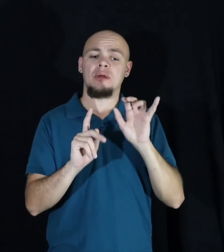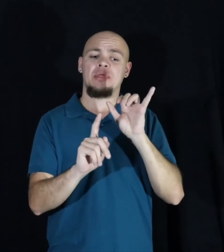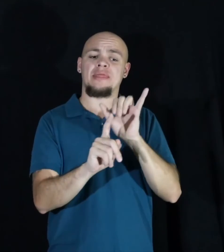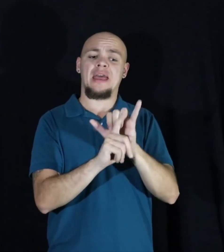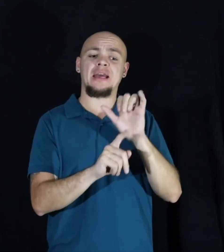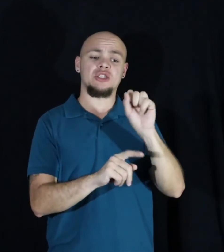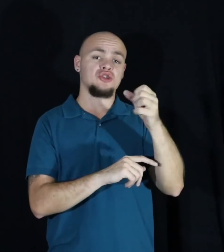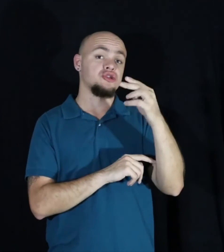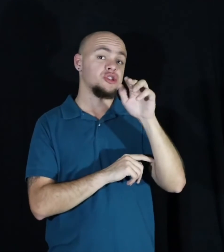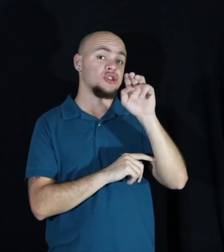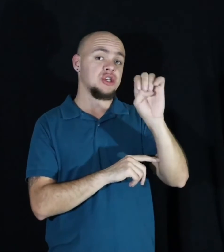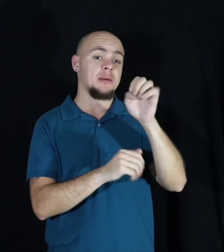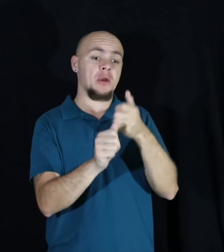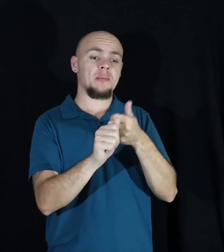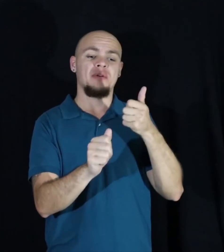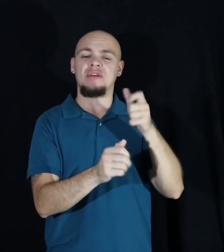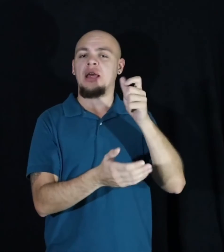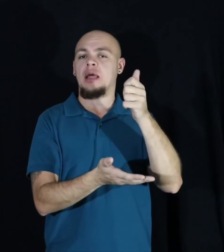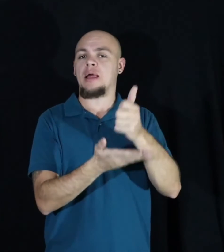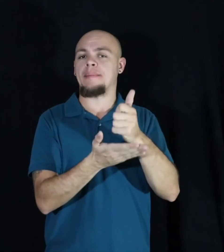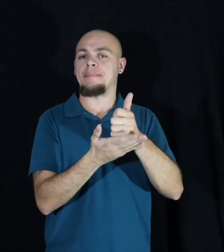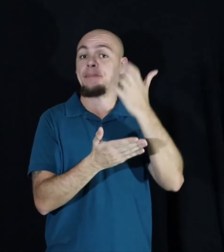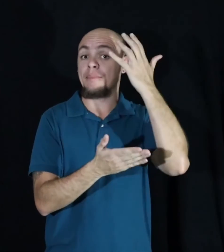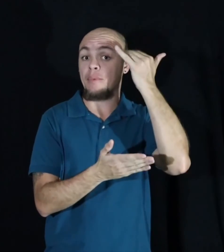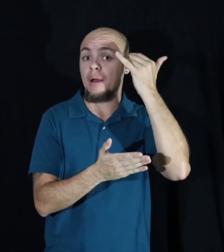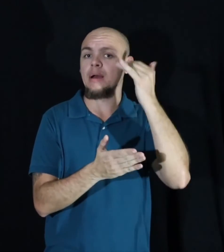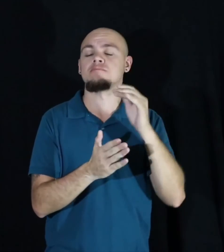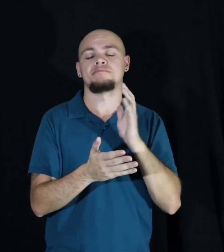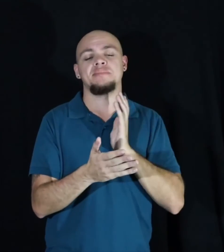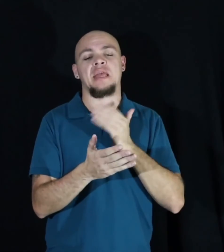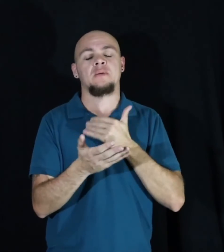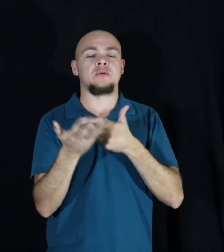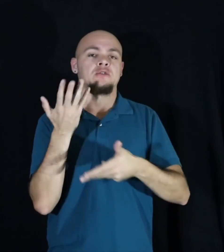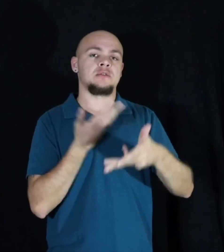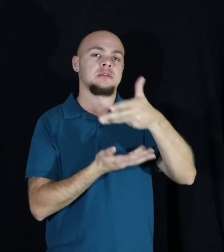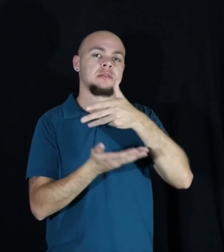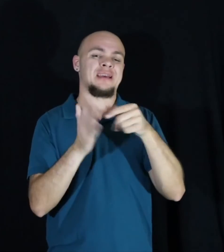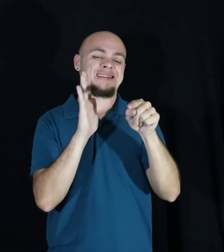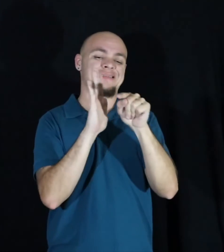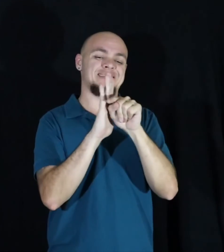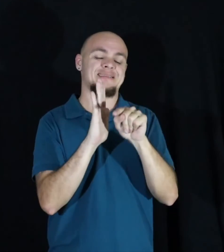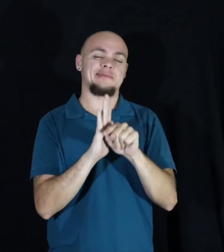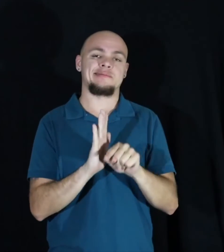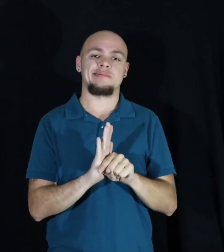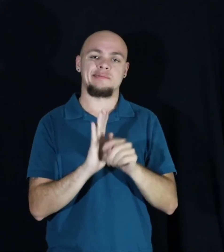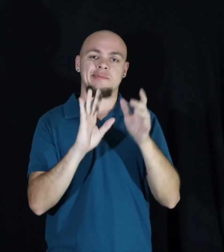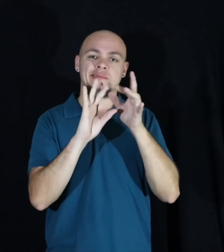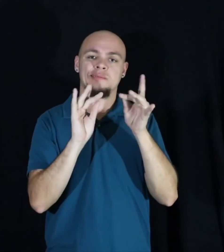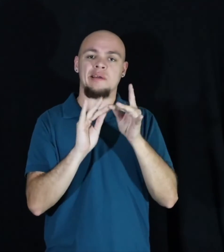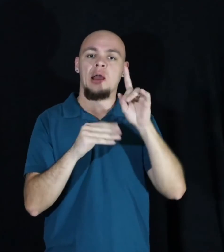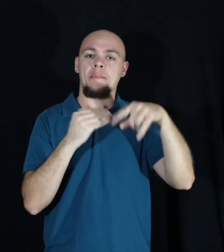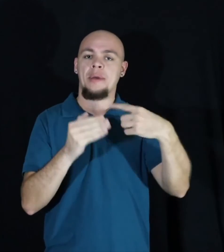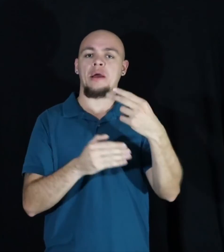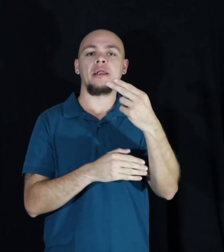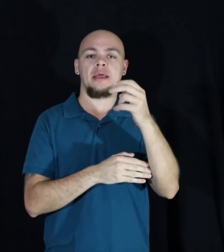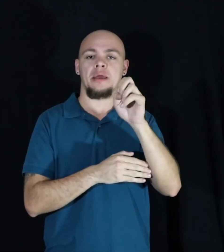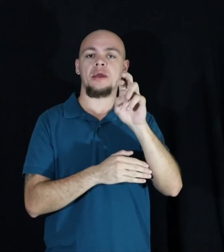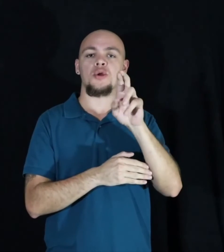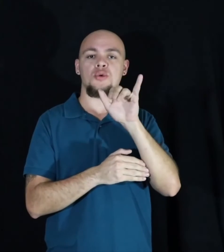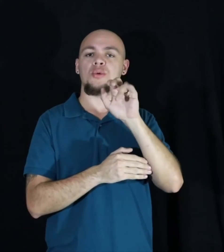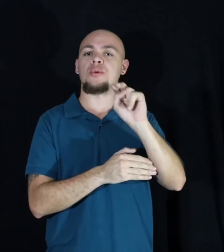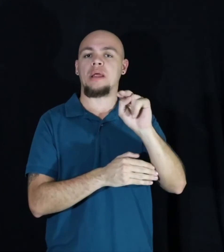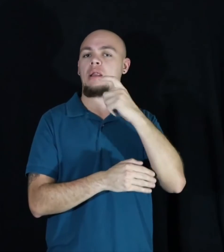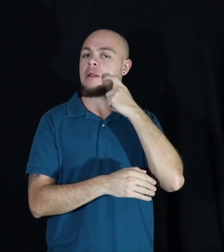need because of the stigma that our society has on heroin addicts.